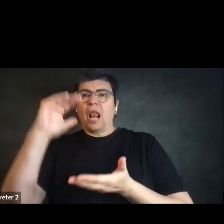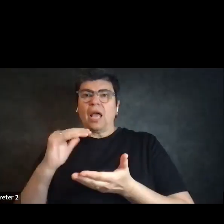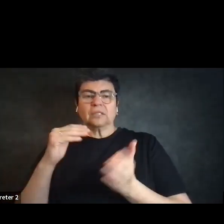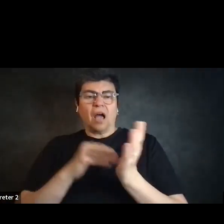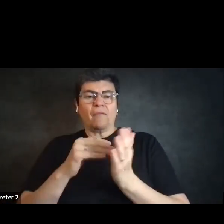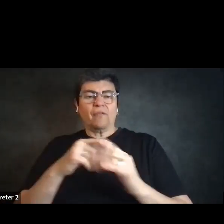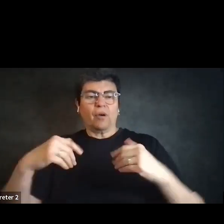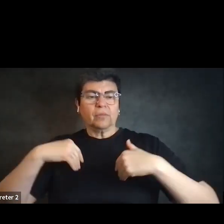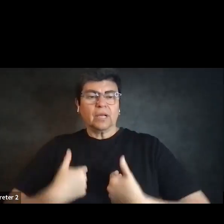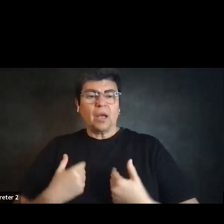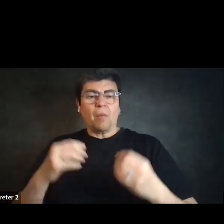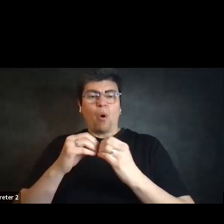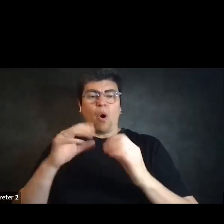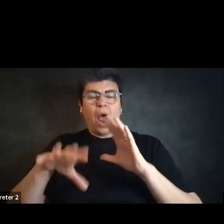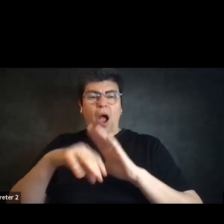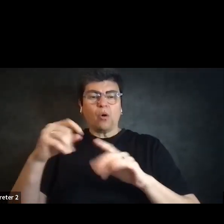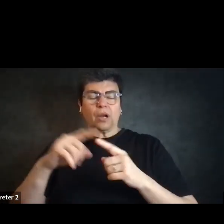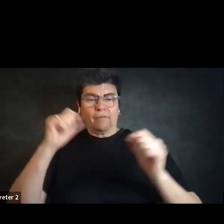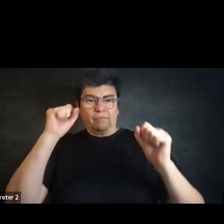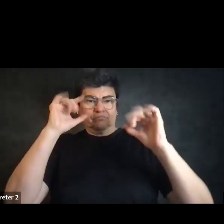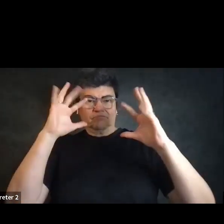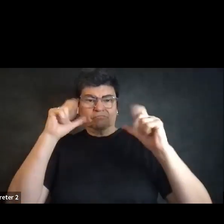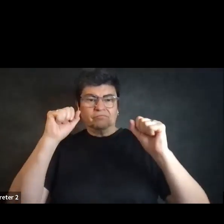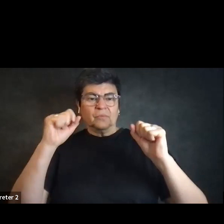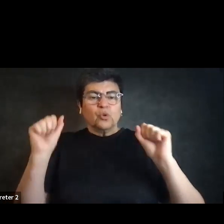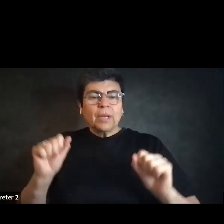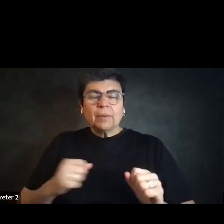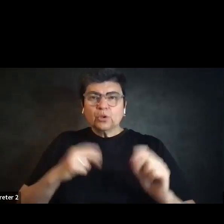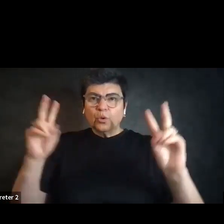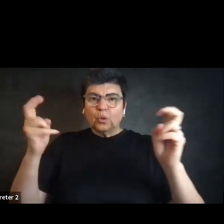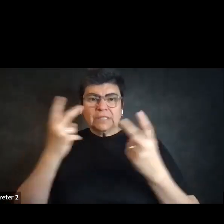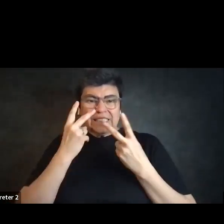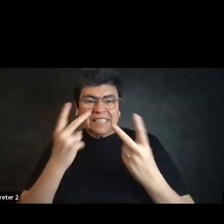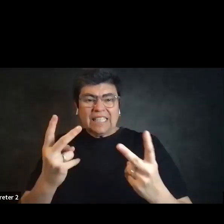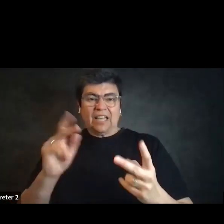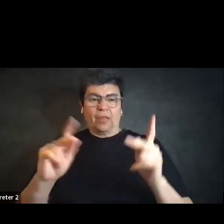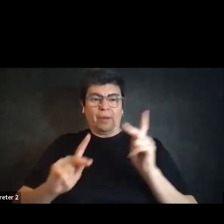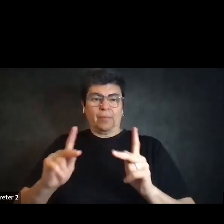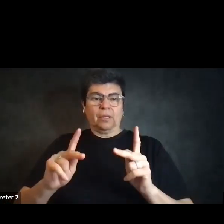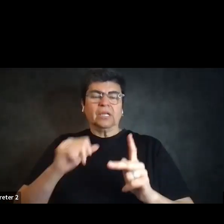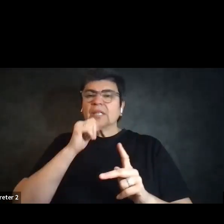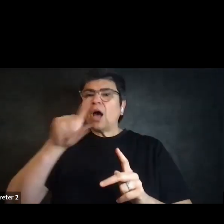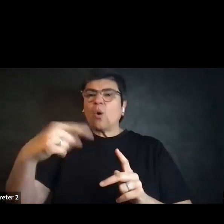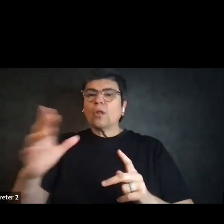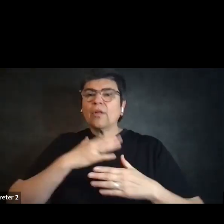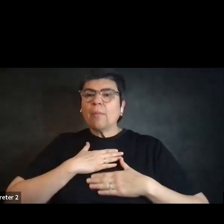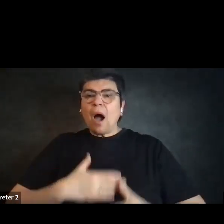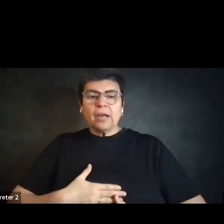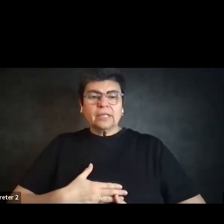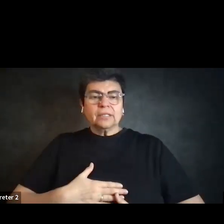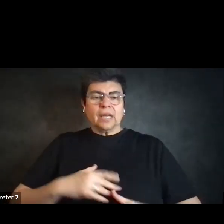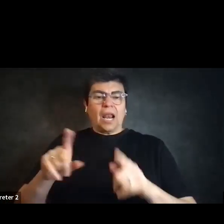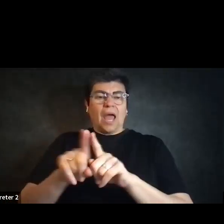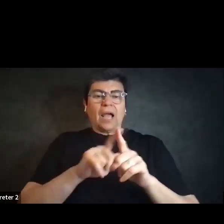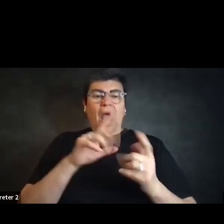fatigue and more out of incredulity at being able to see the people, not merely in their bodies, like I learned to